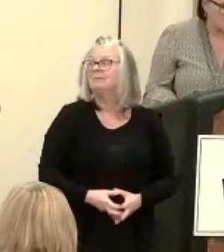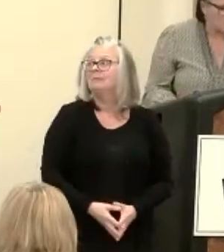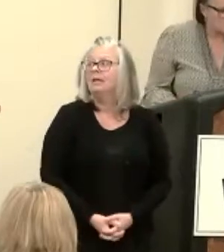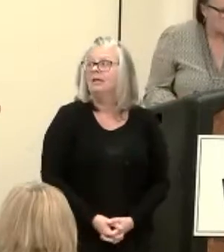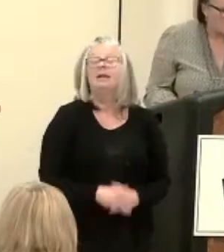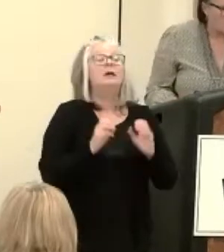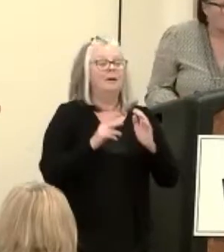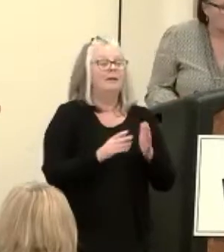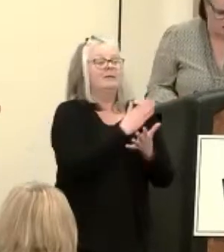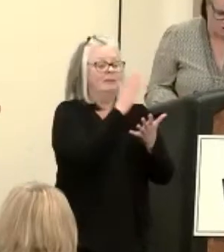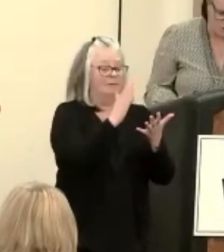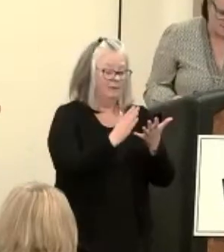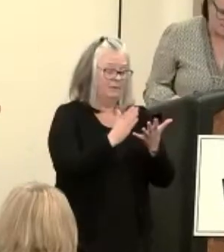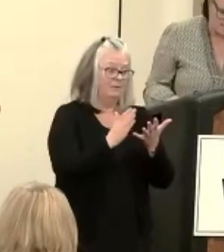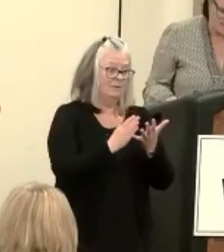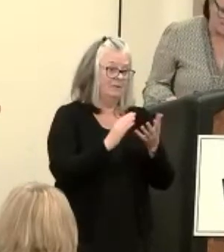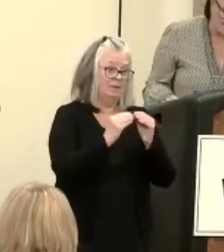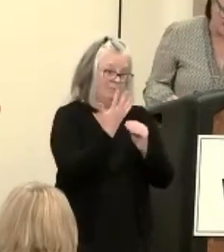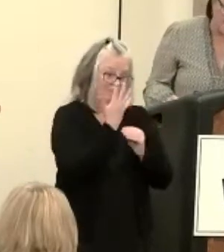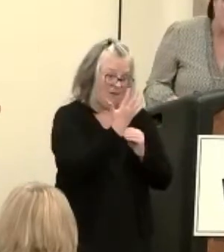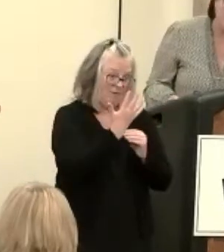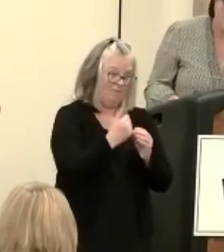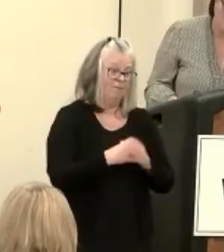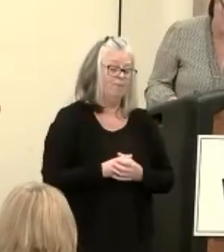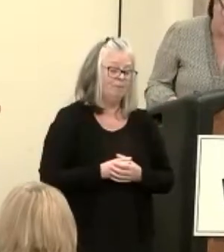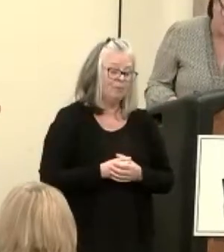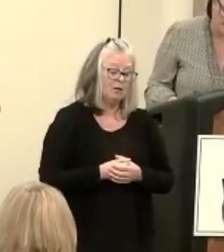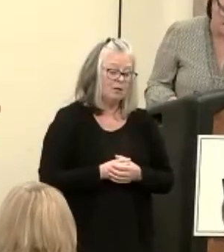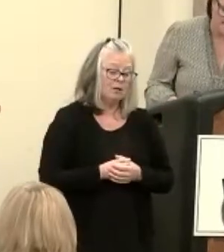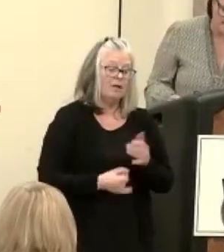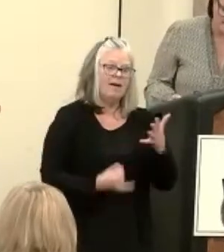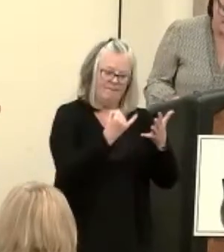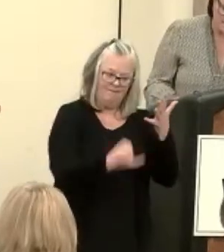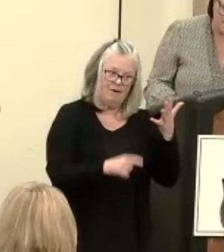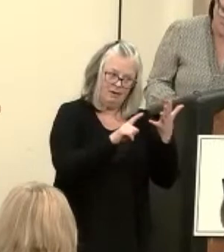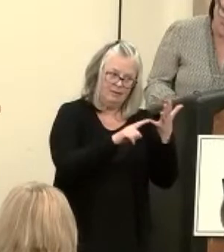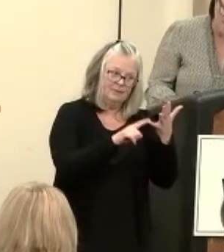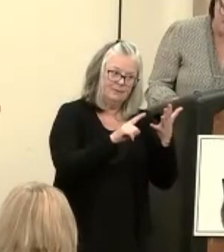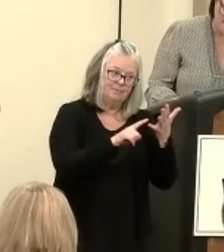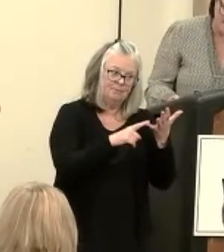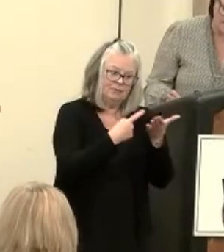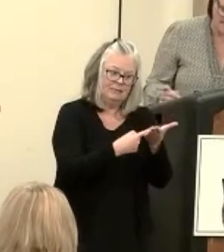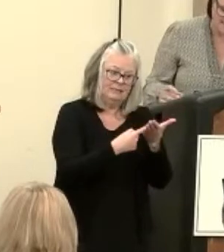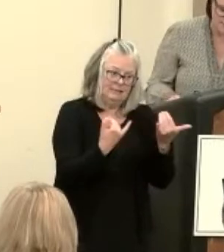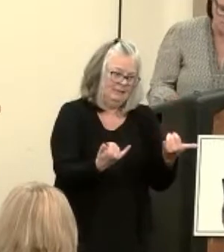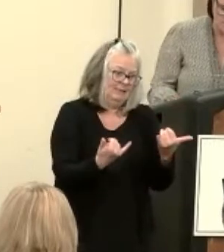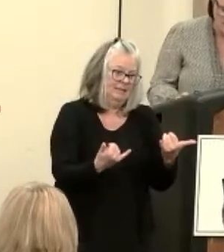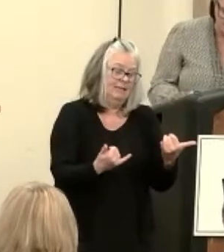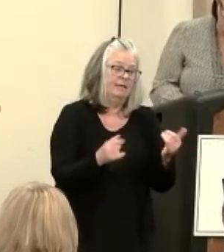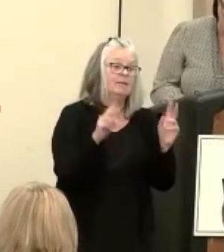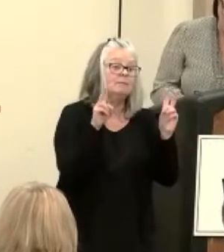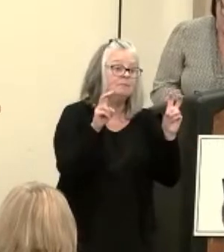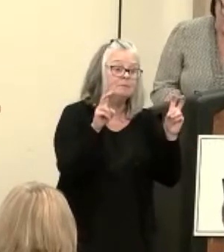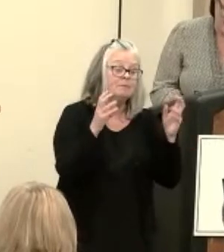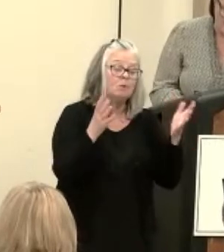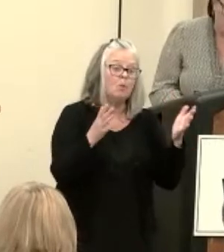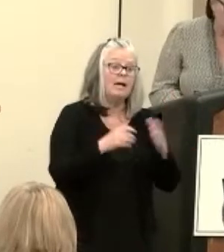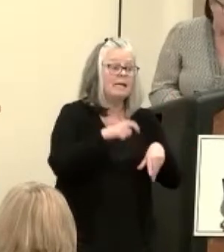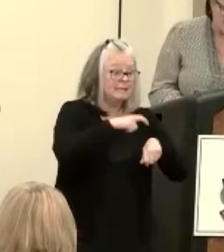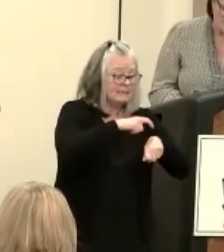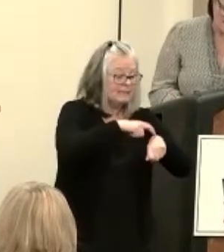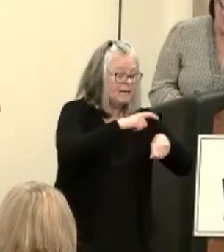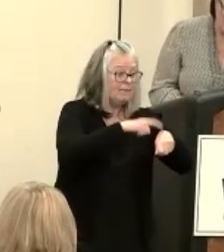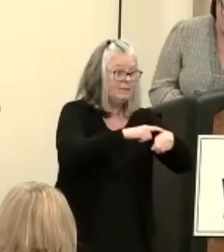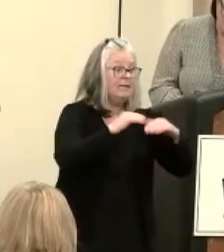And so to priority issue number 5, our final area that we will cover today relates to timely and